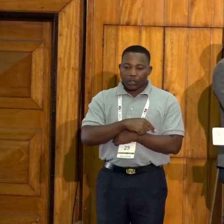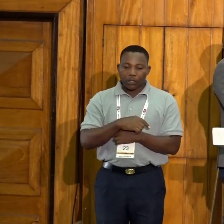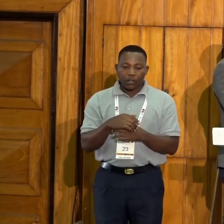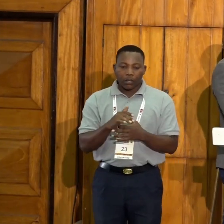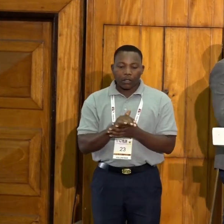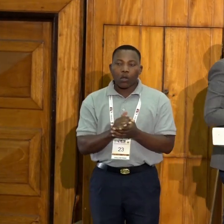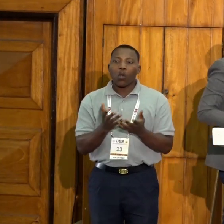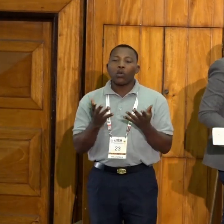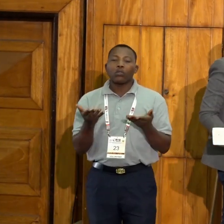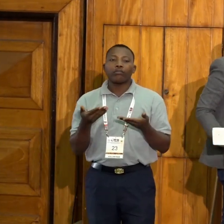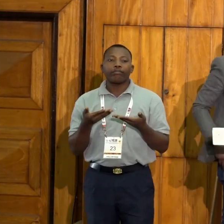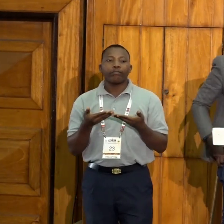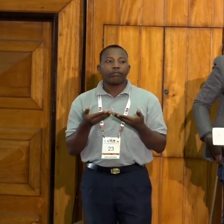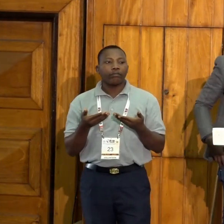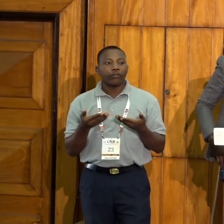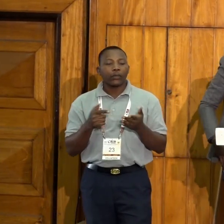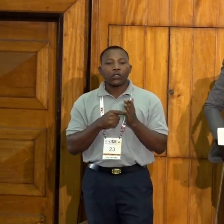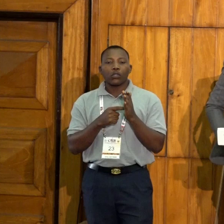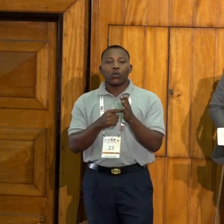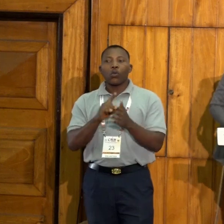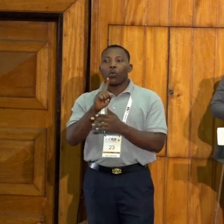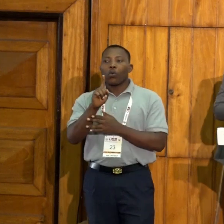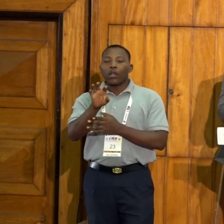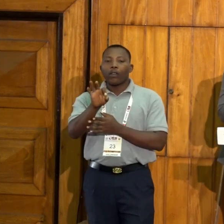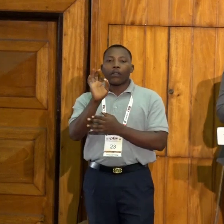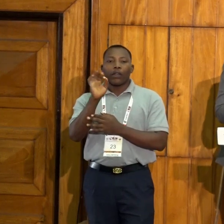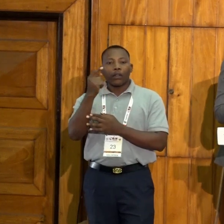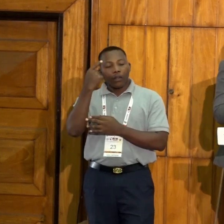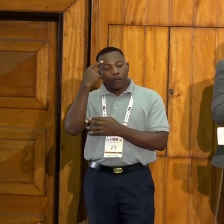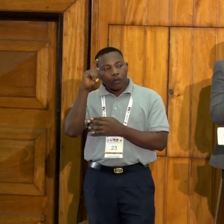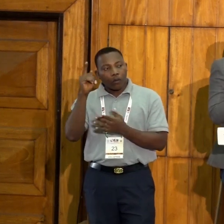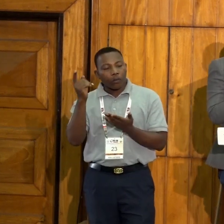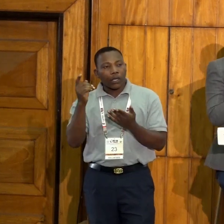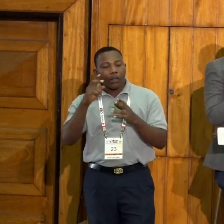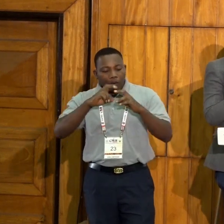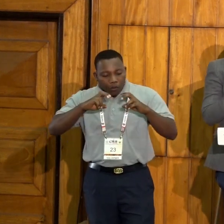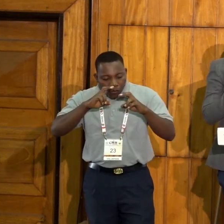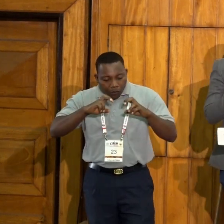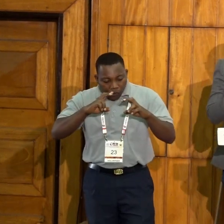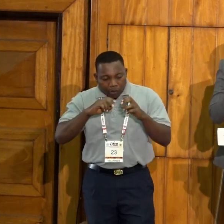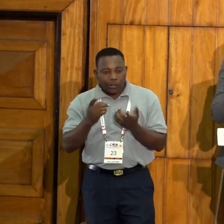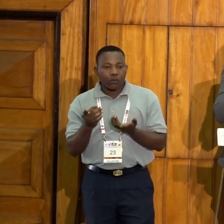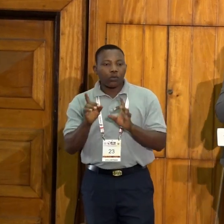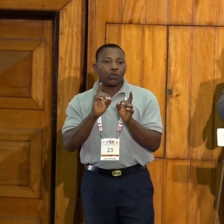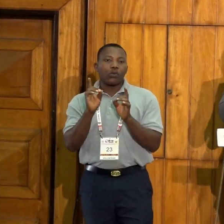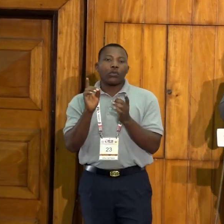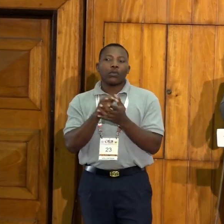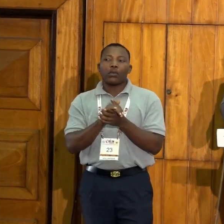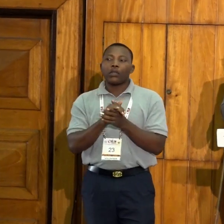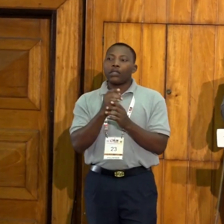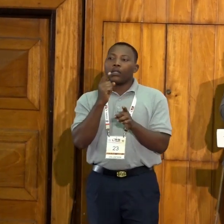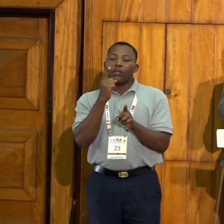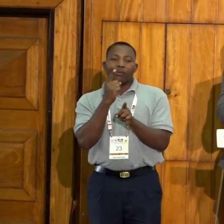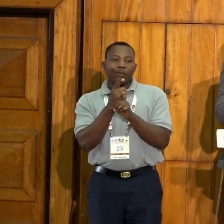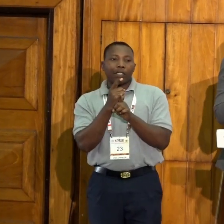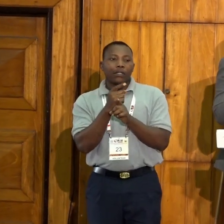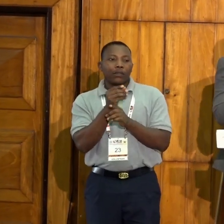be presenting to you one of our findings from a study we conducted. Just for a bit of